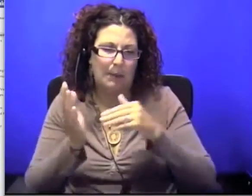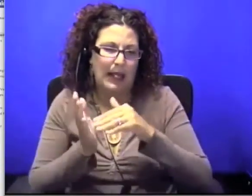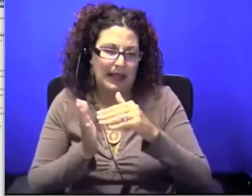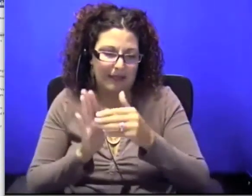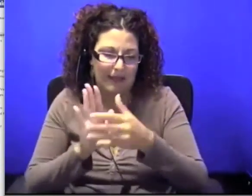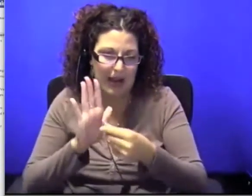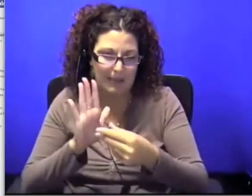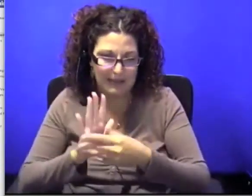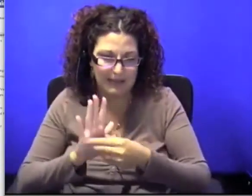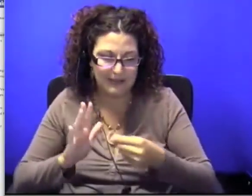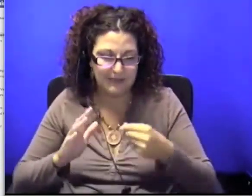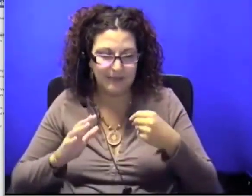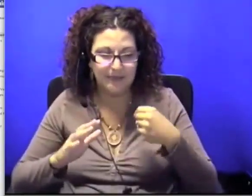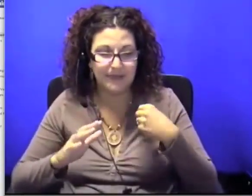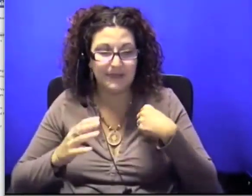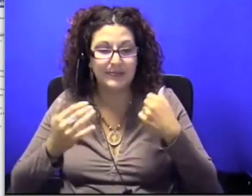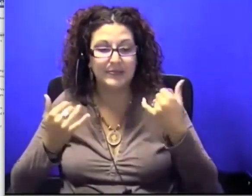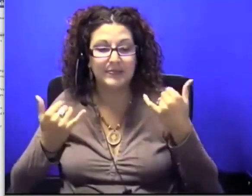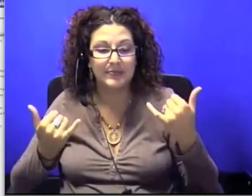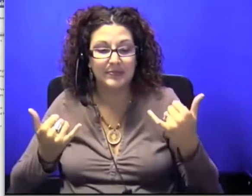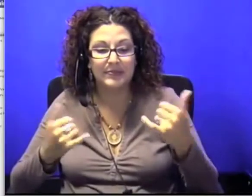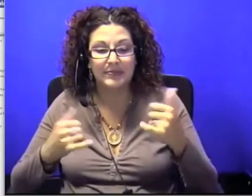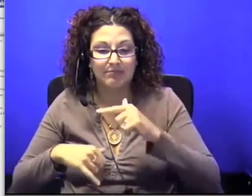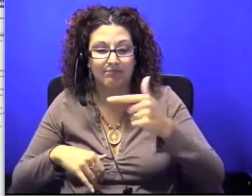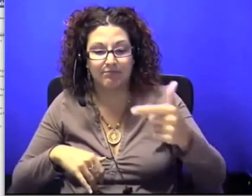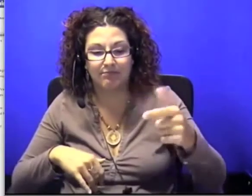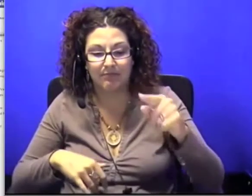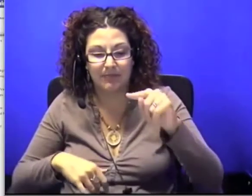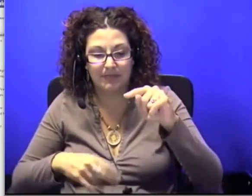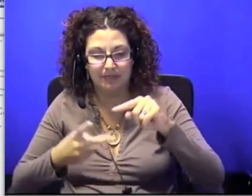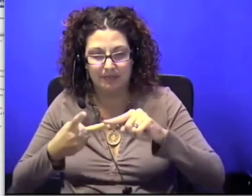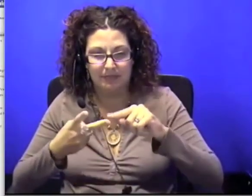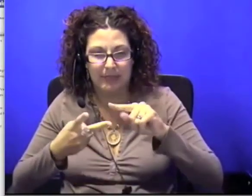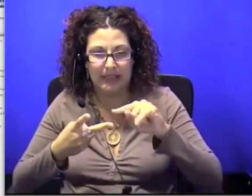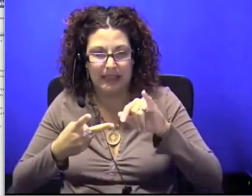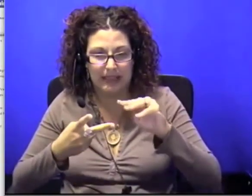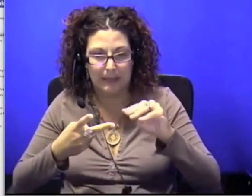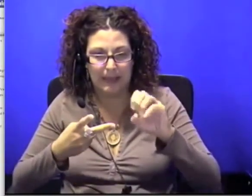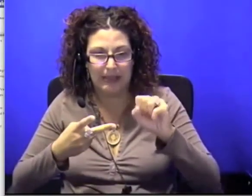has sold millions of copies. I would like to now turn the time over and the call over to Mr. Tim Sales.